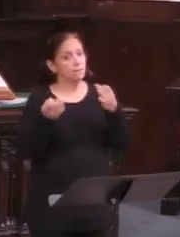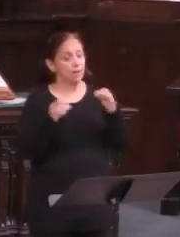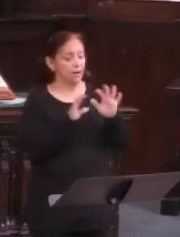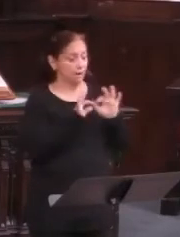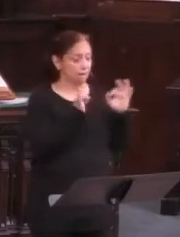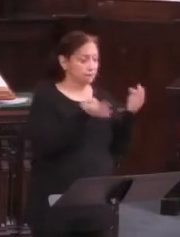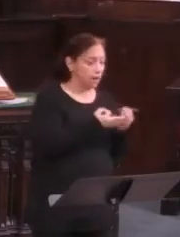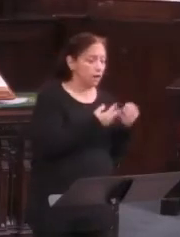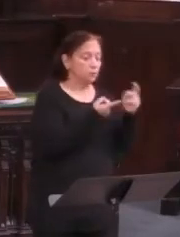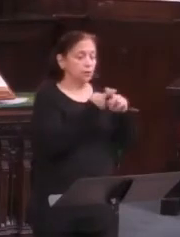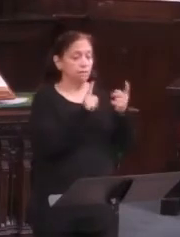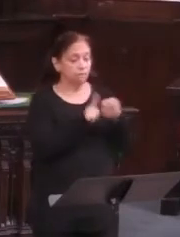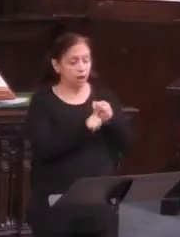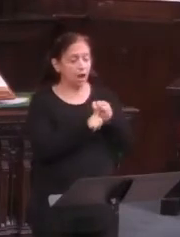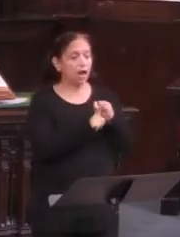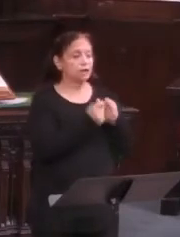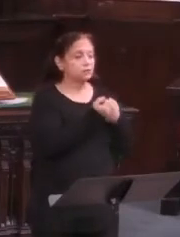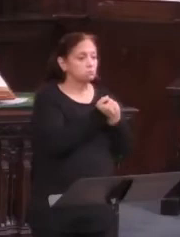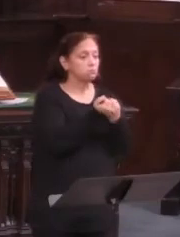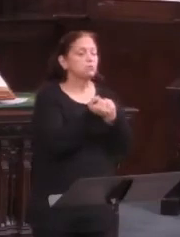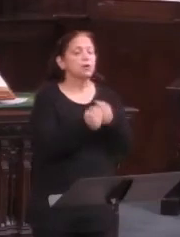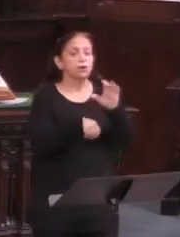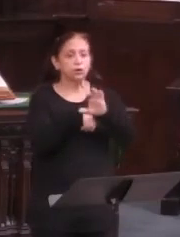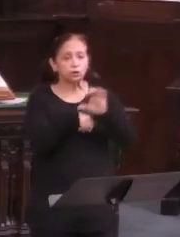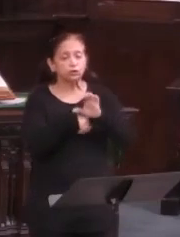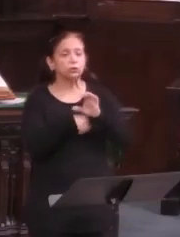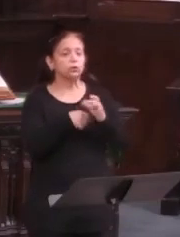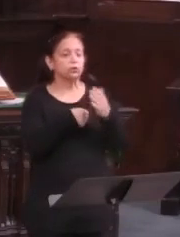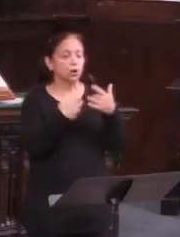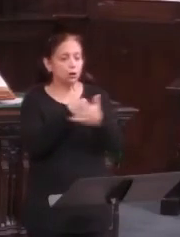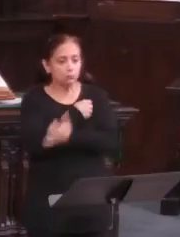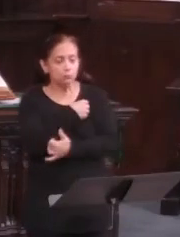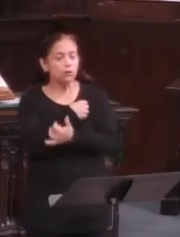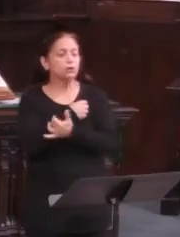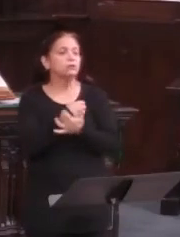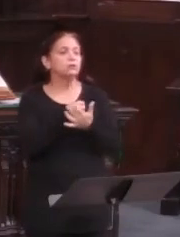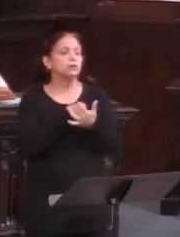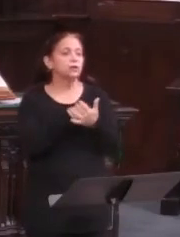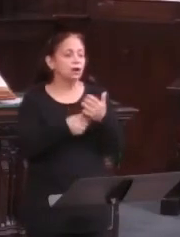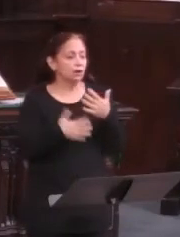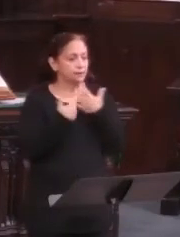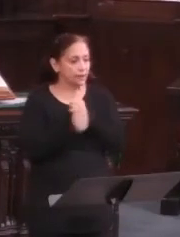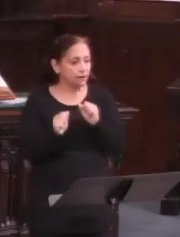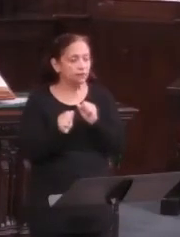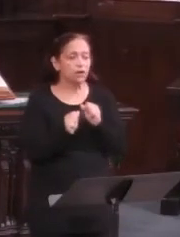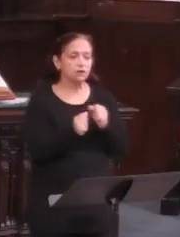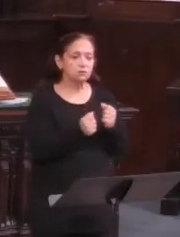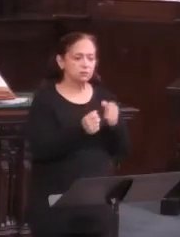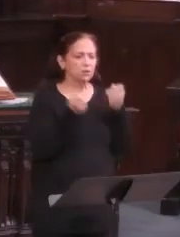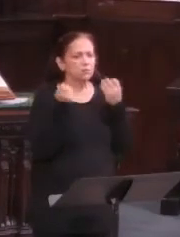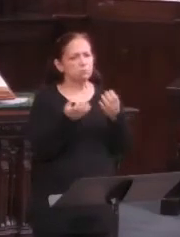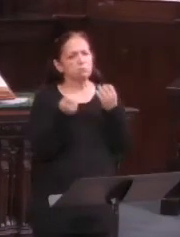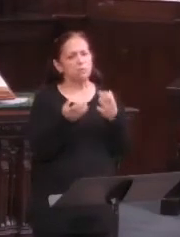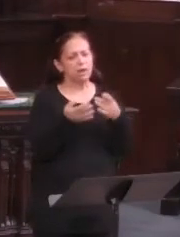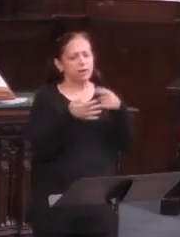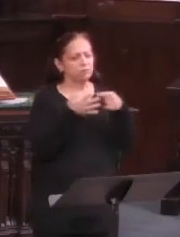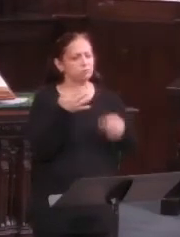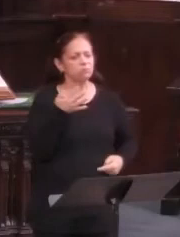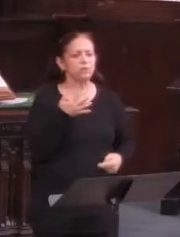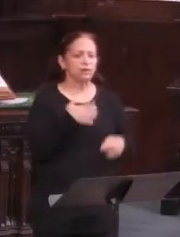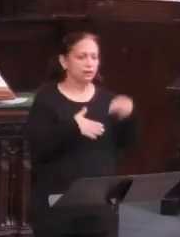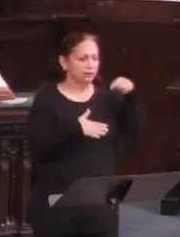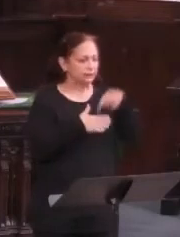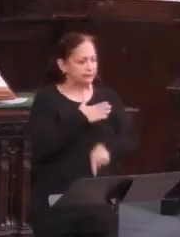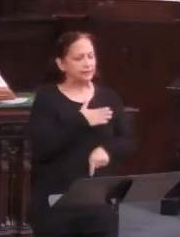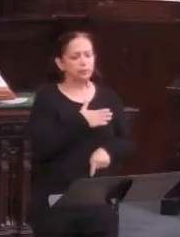family and friends, our church, our nation, our well-being. There are many things which are deeply,